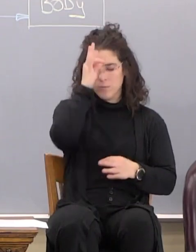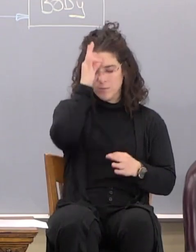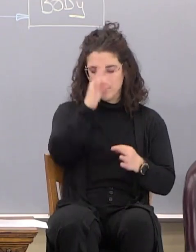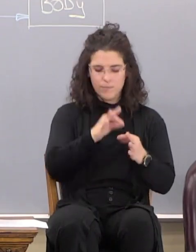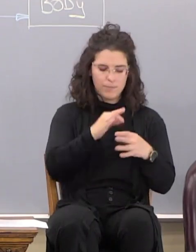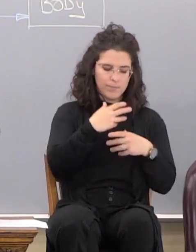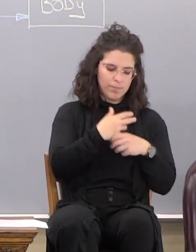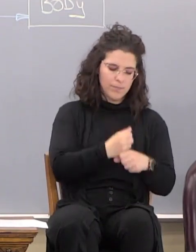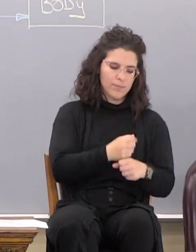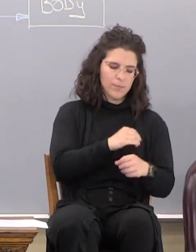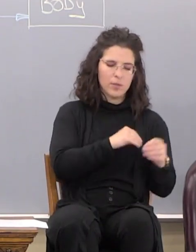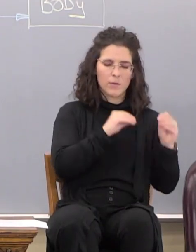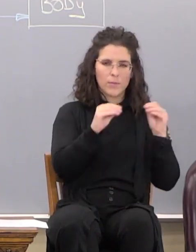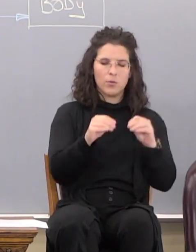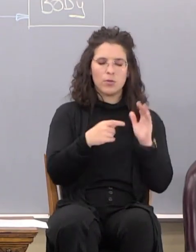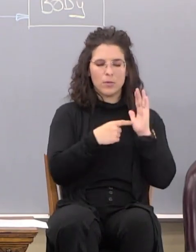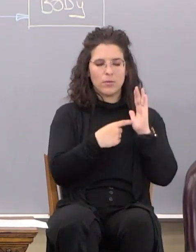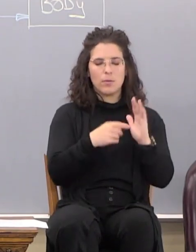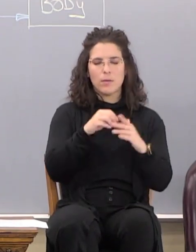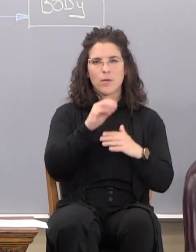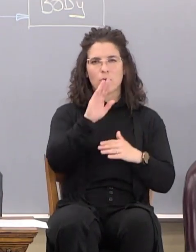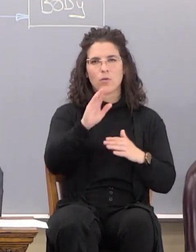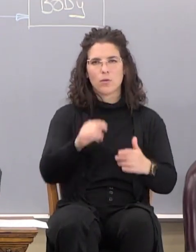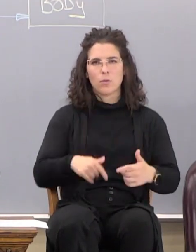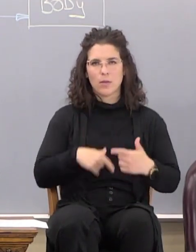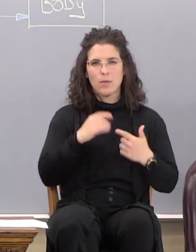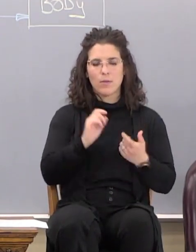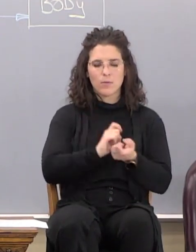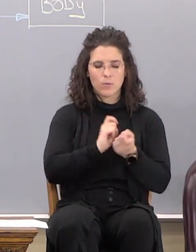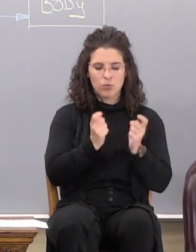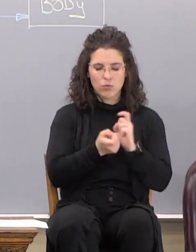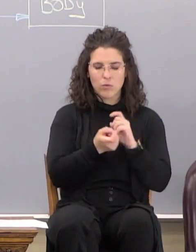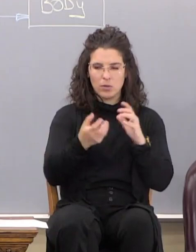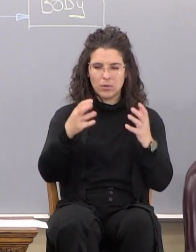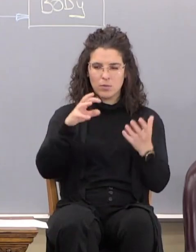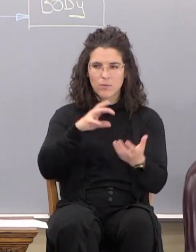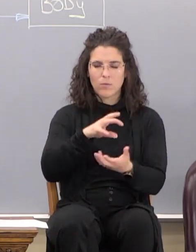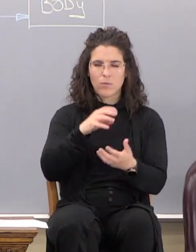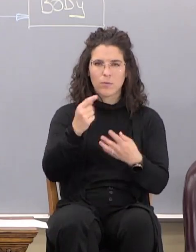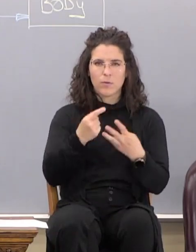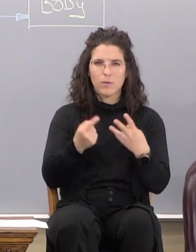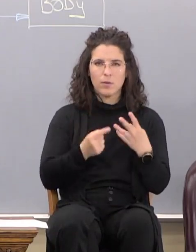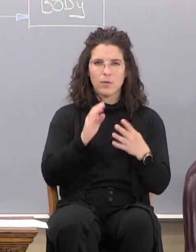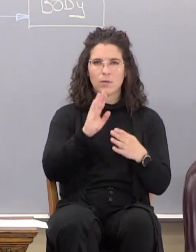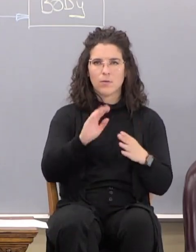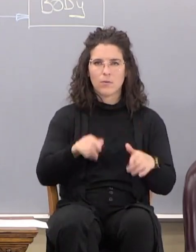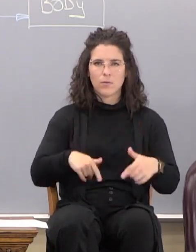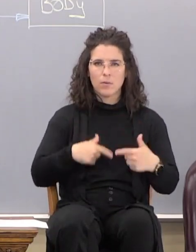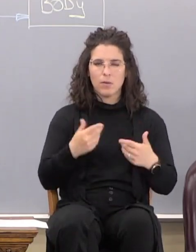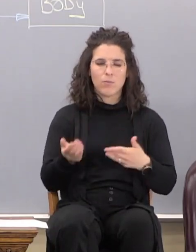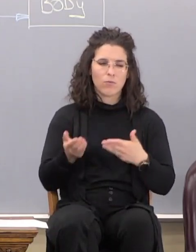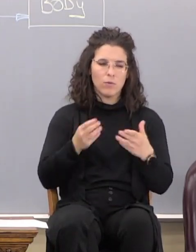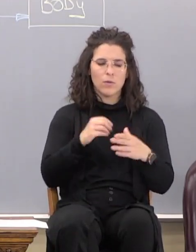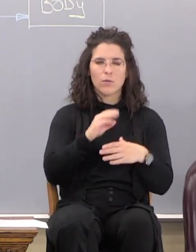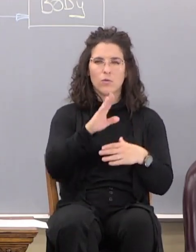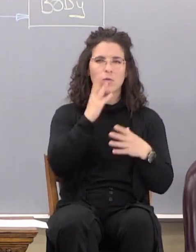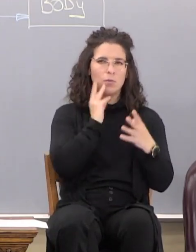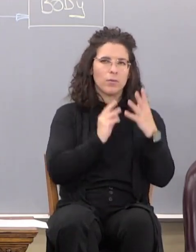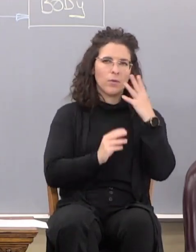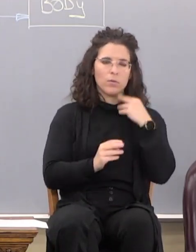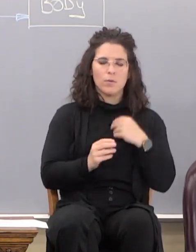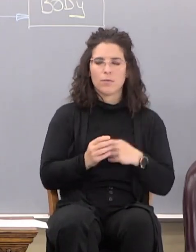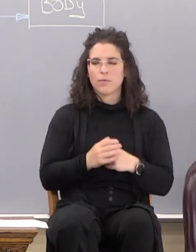it, and that's what puts it on display in your life. That's what transforms the details of your life, brings it into your experience.